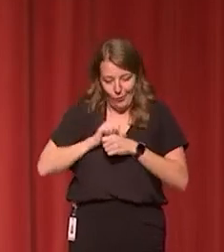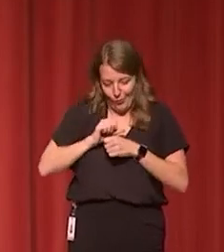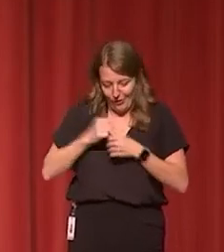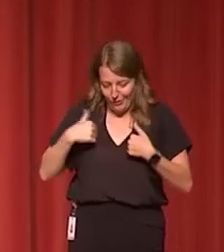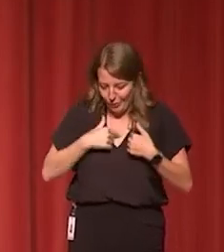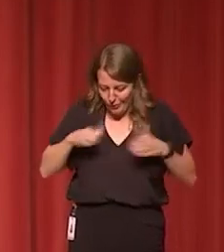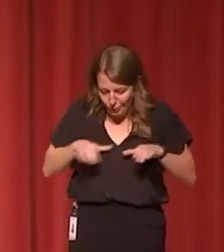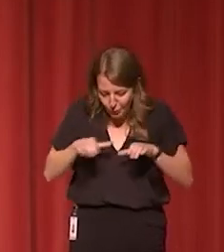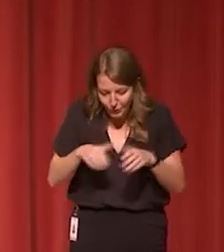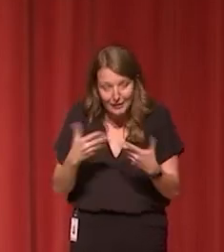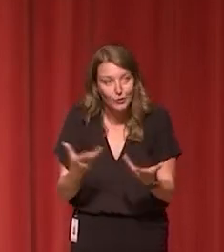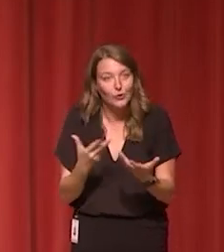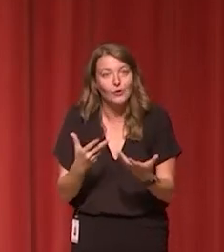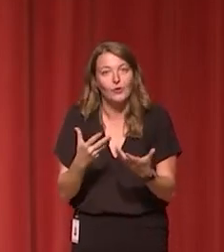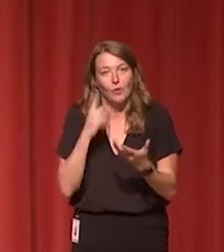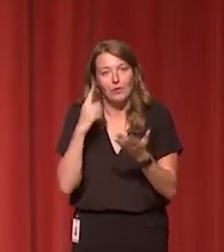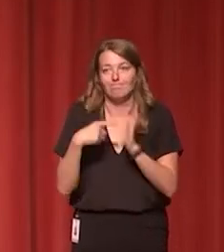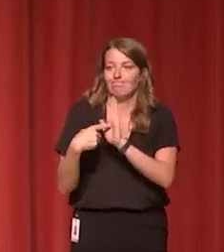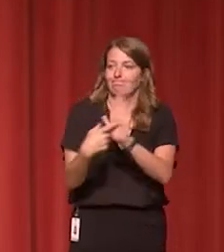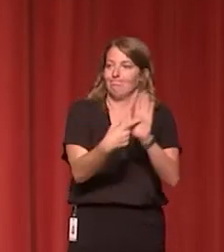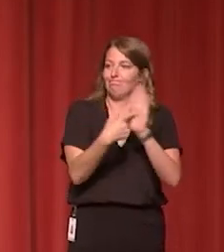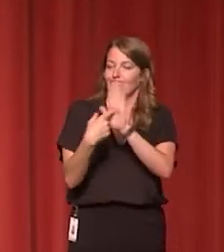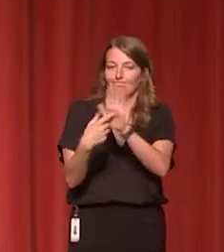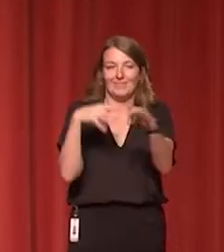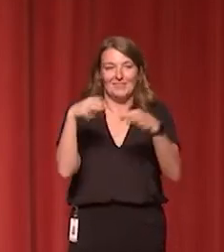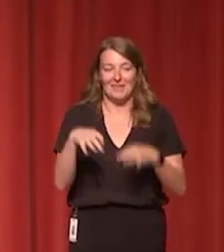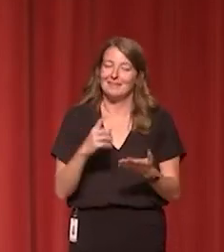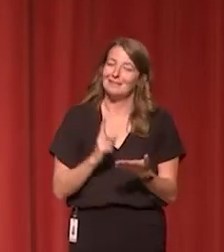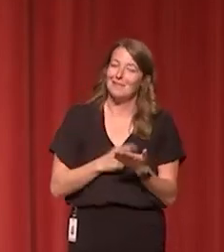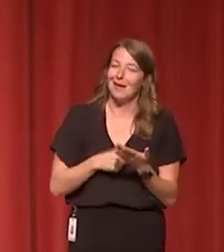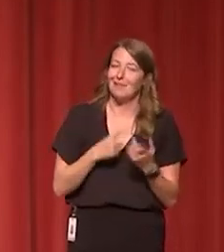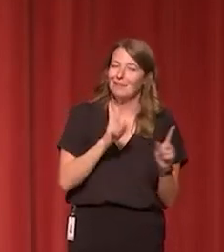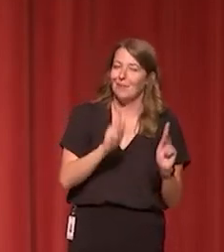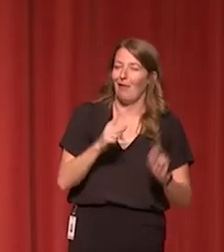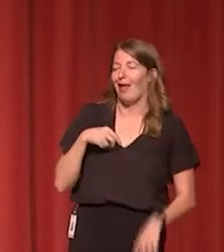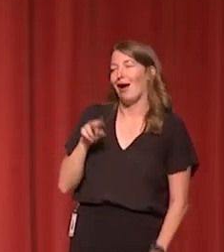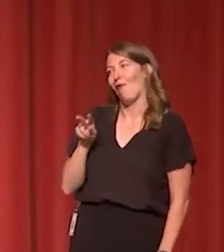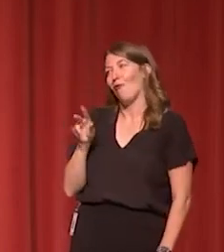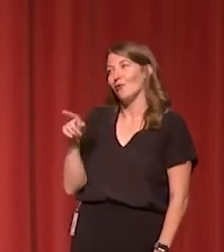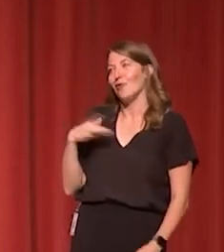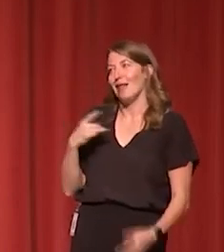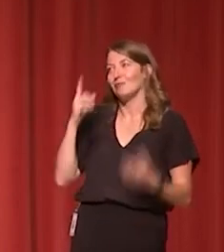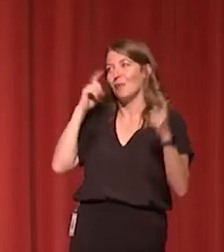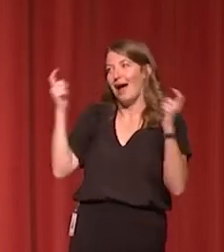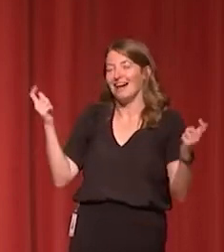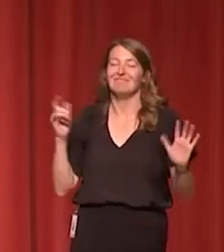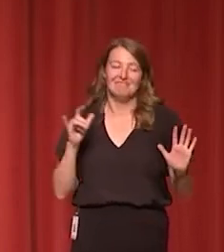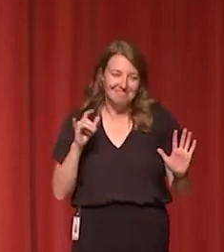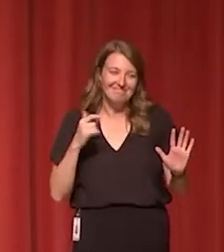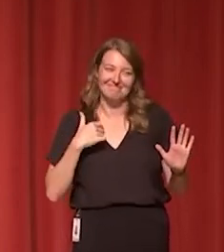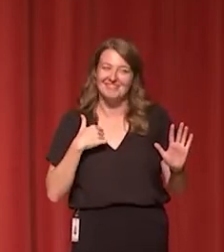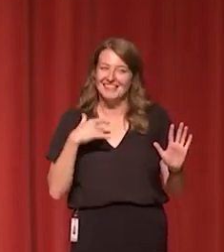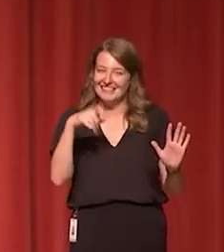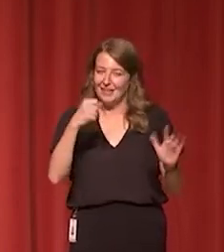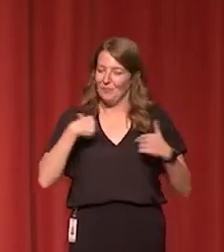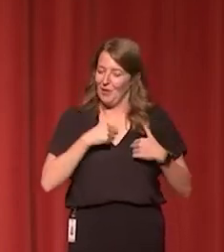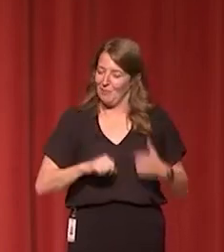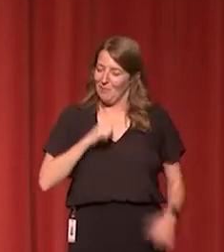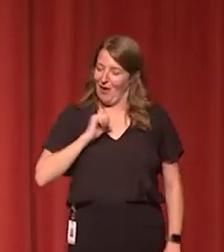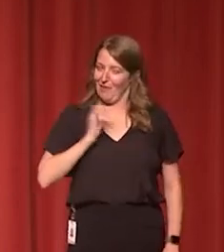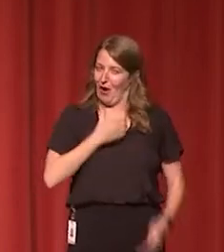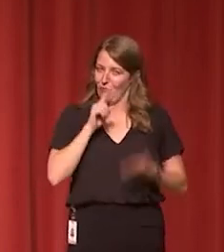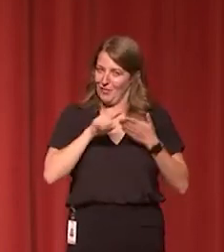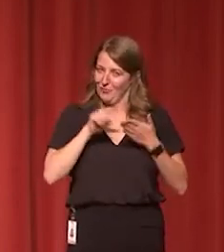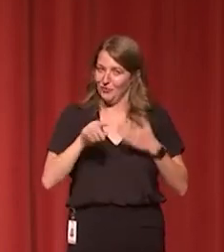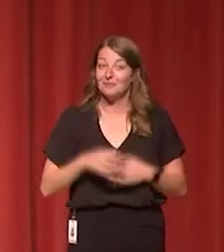here, and you know, some people say I like to brag, but we are indeed one of the world-renowned centers in Alzheimer's research. So we'll